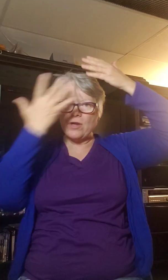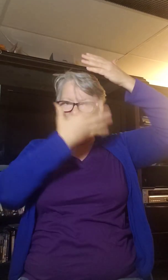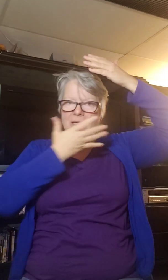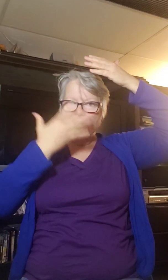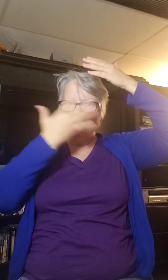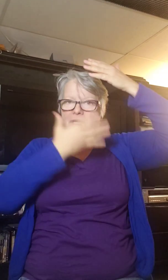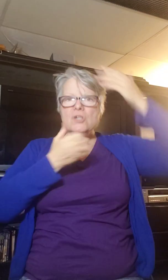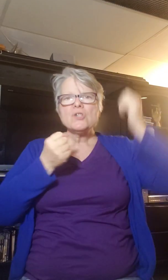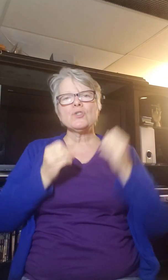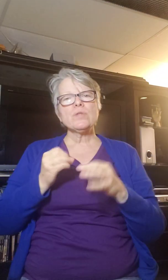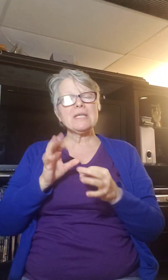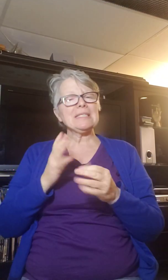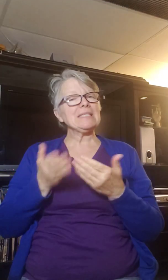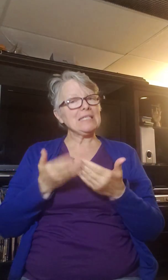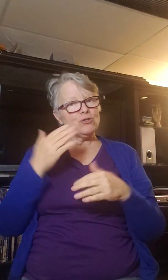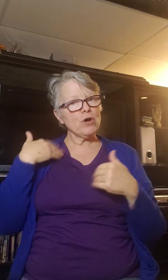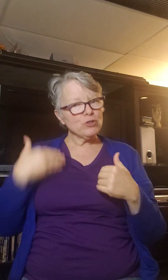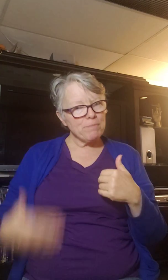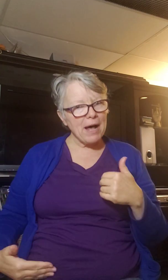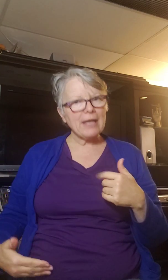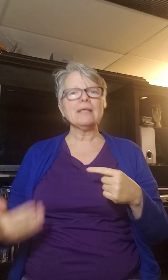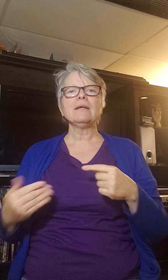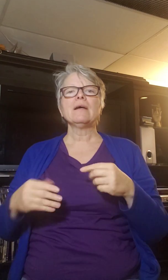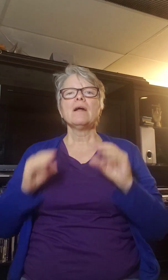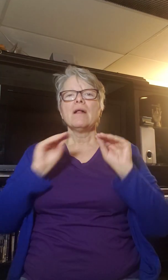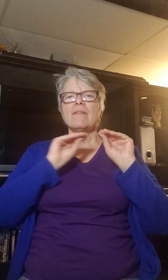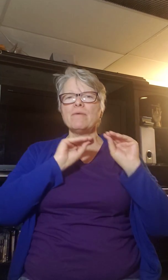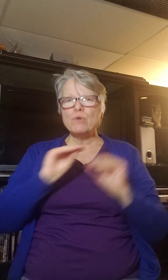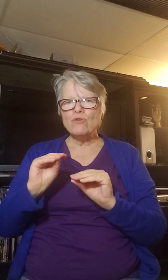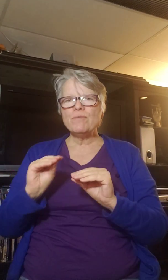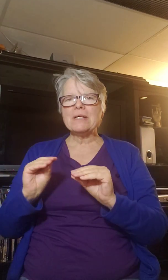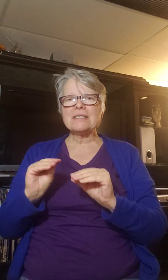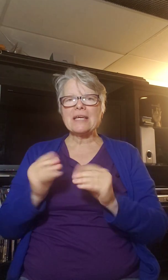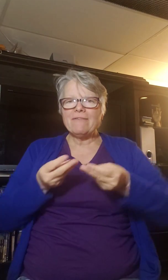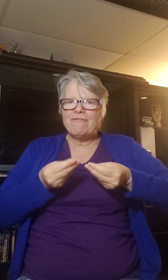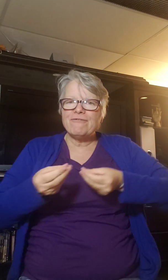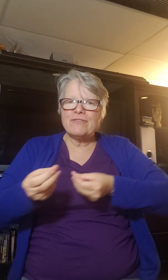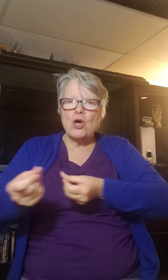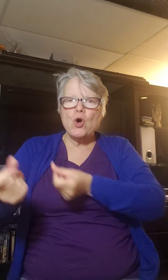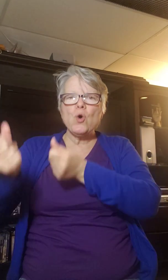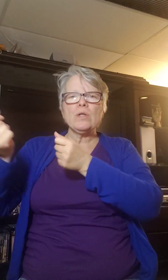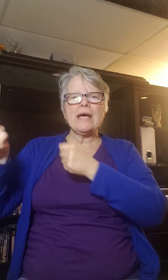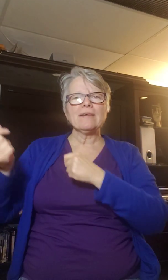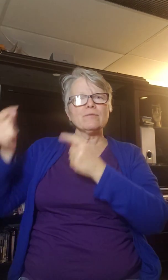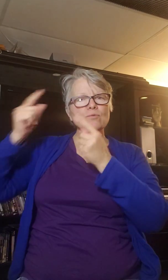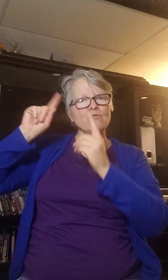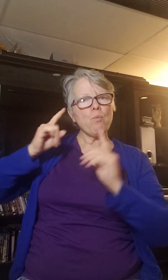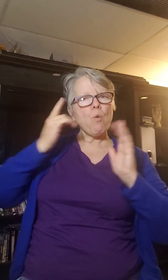area so that it's easier on your body. The movements can flow like from